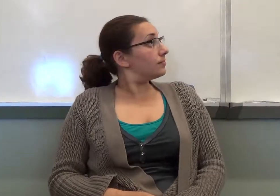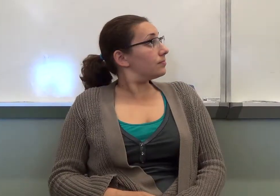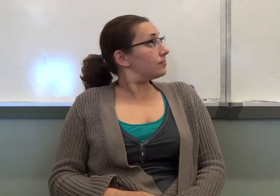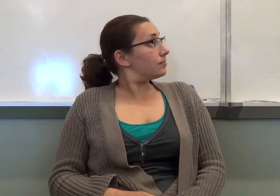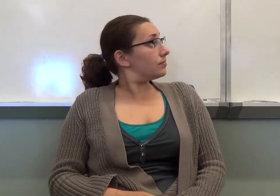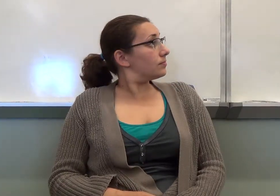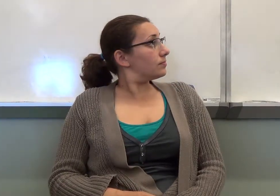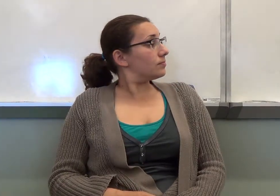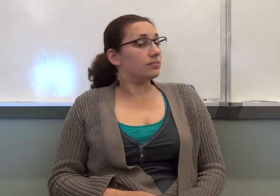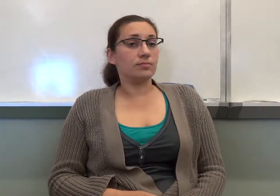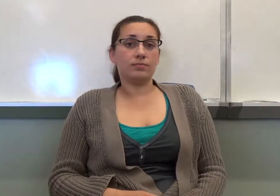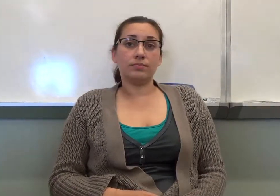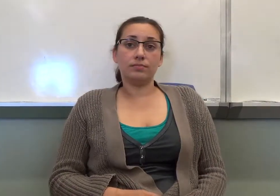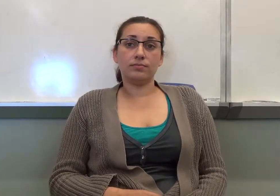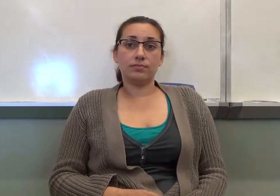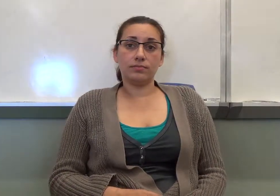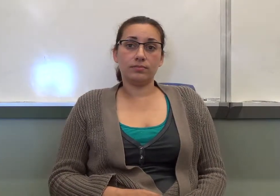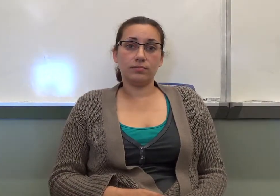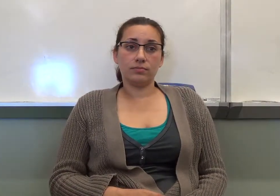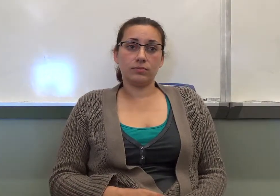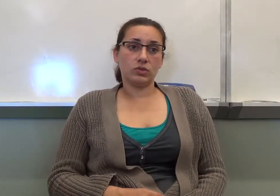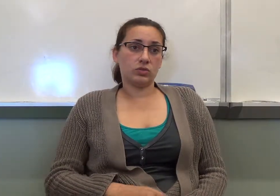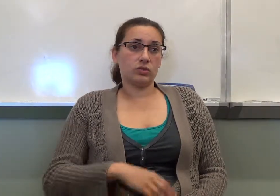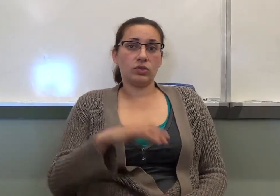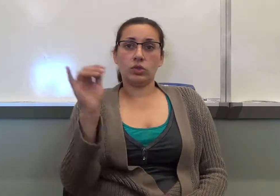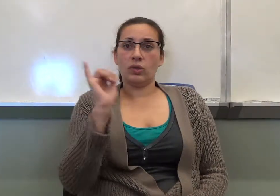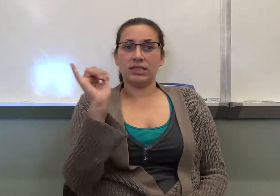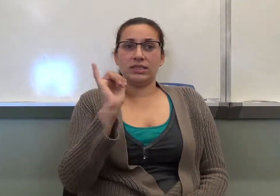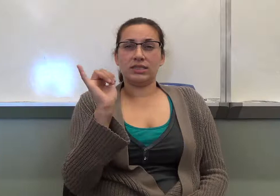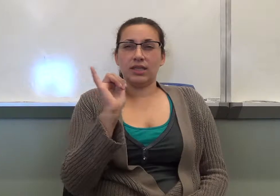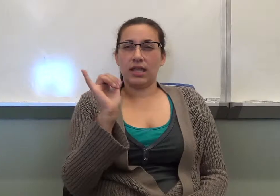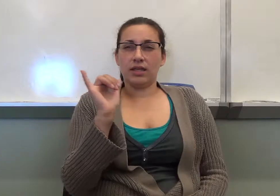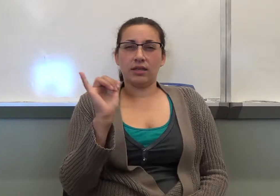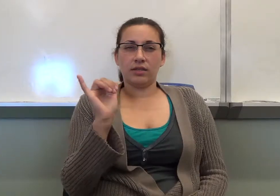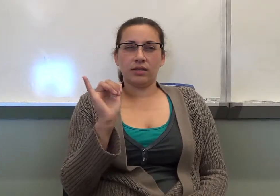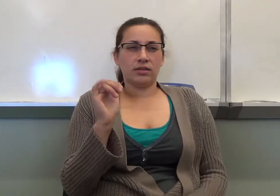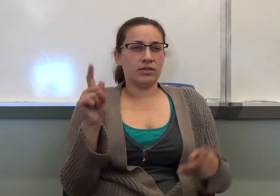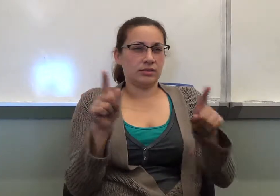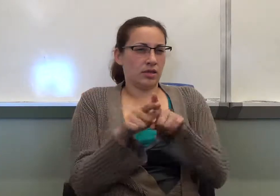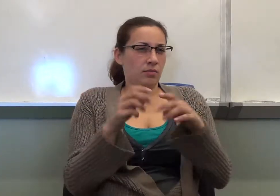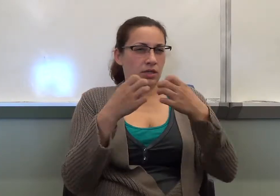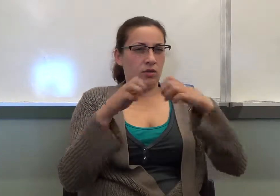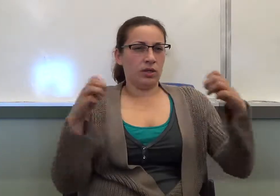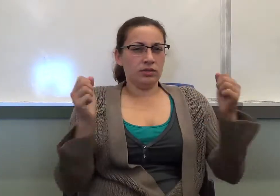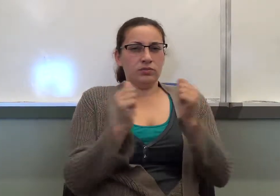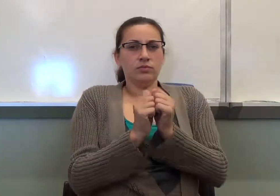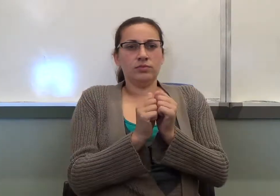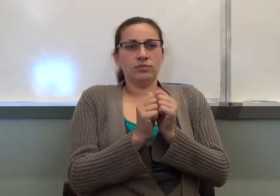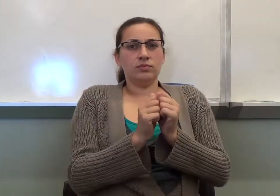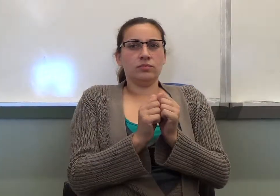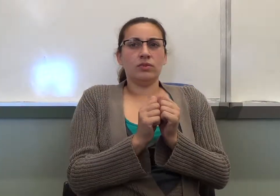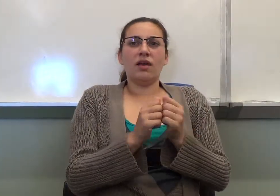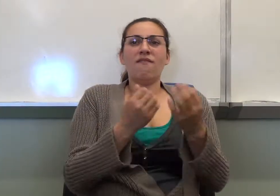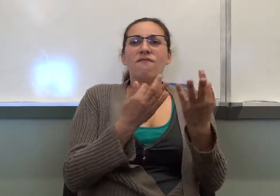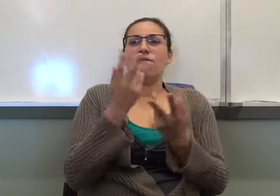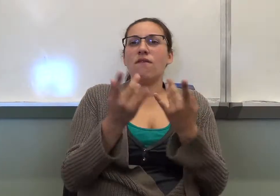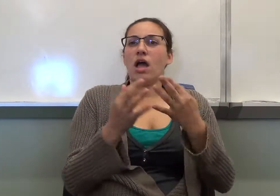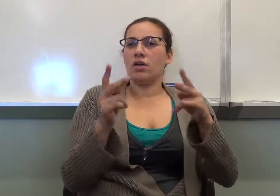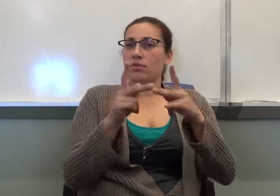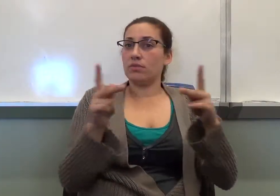So, it's very much like the problem with the carpeting and the fireplace. What you can do here is find